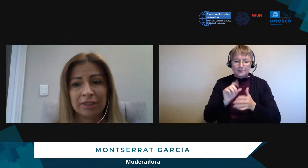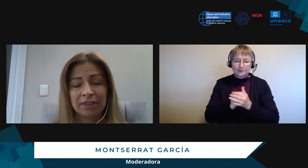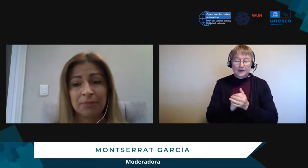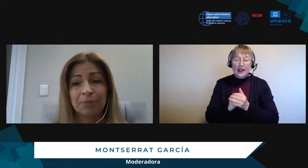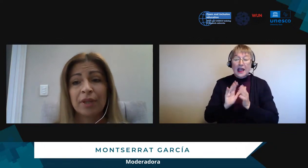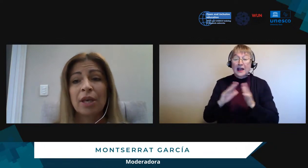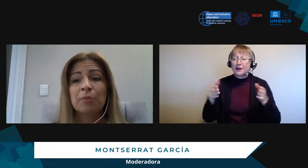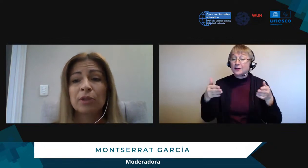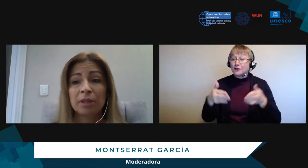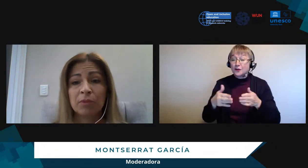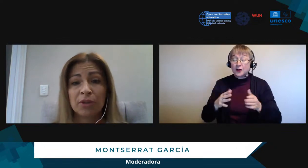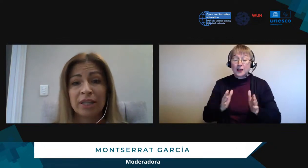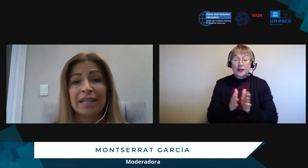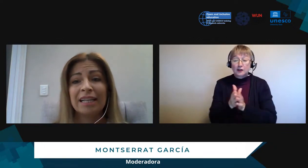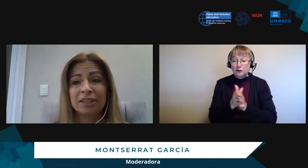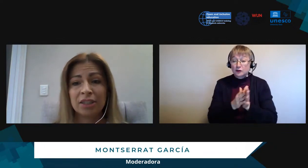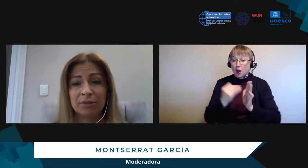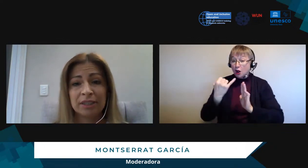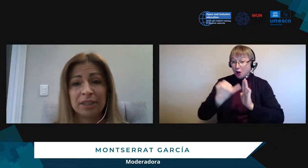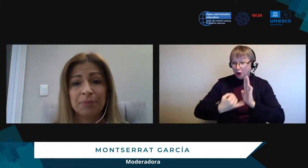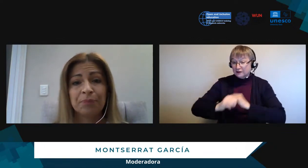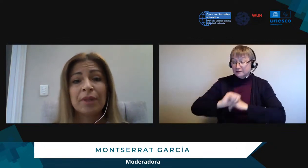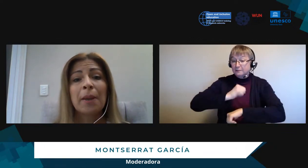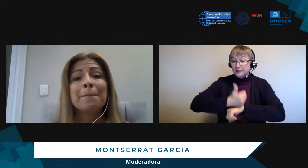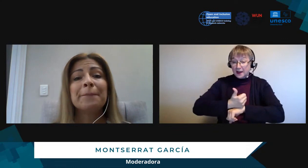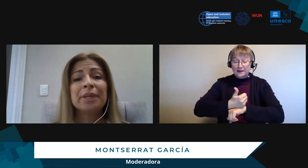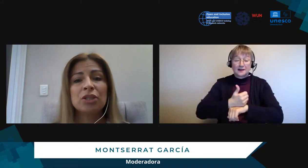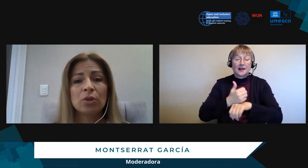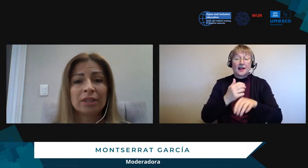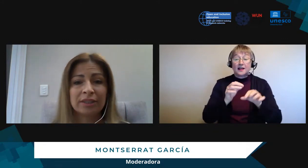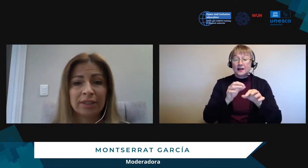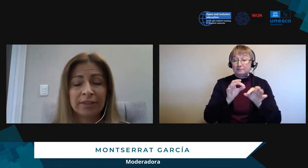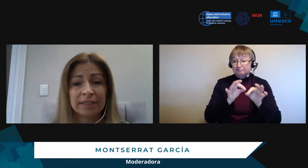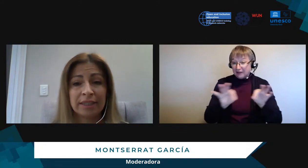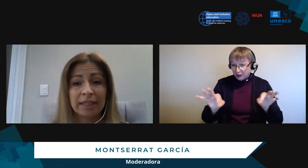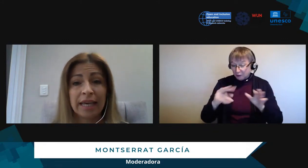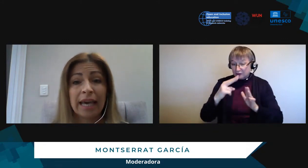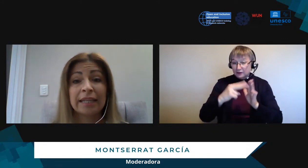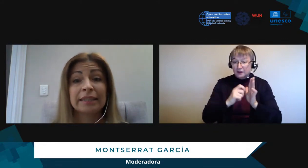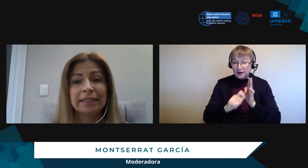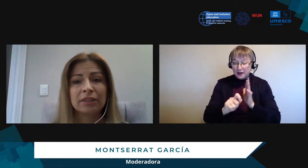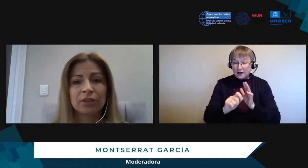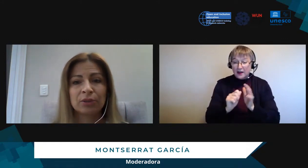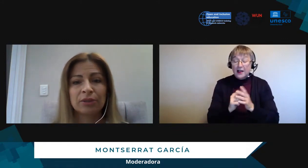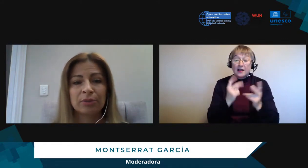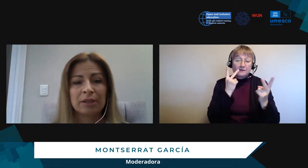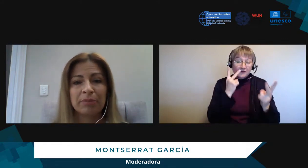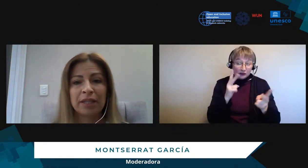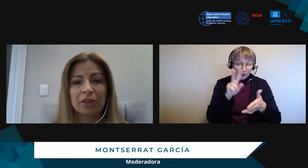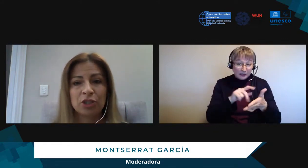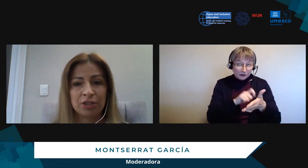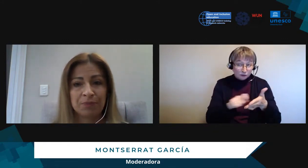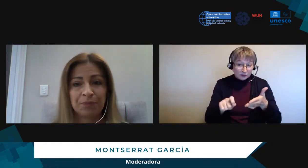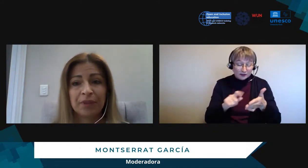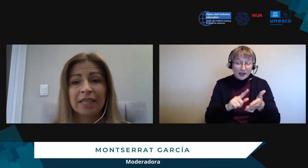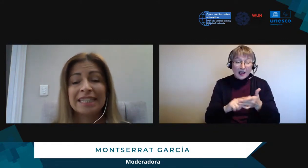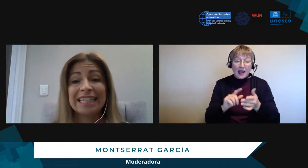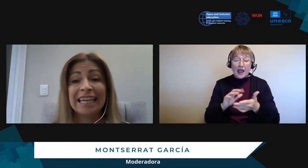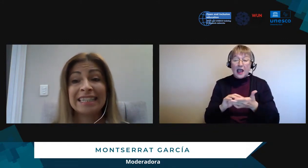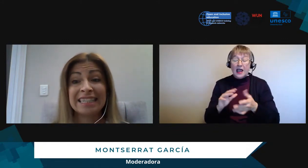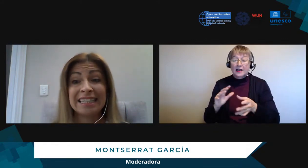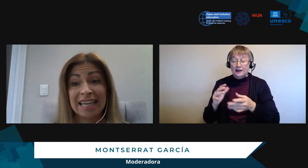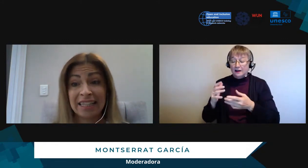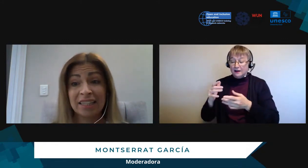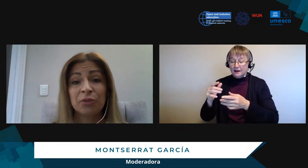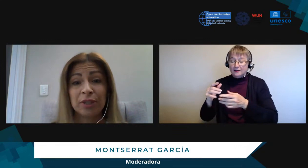and literacy, multimodal literacy, visual literacy, and intercultural pedagogy.